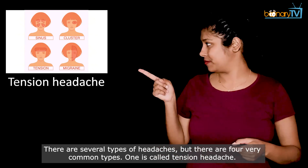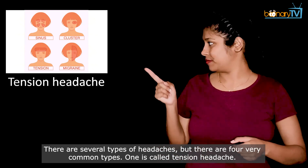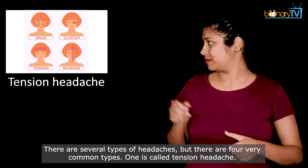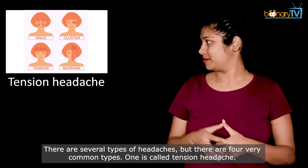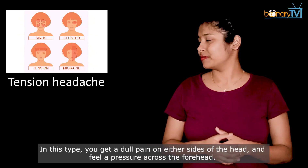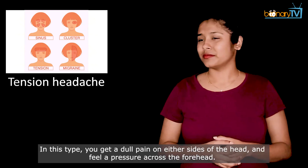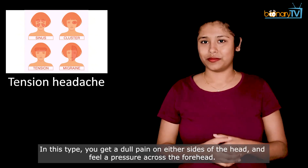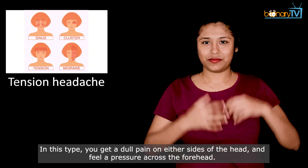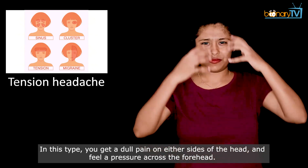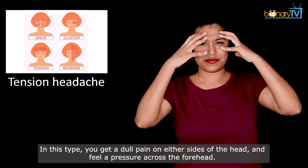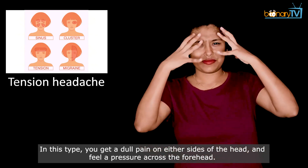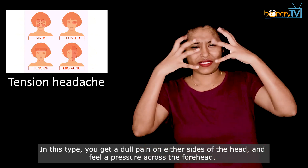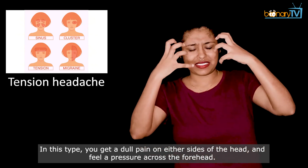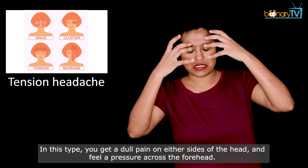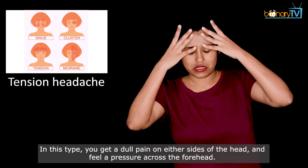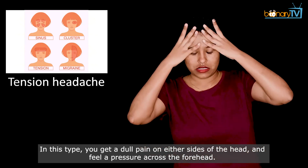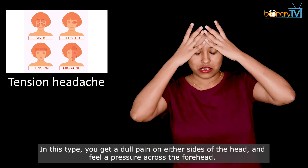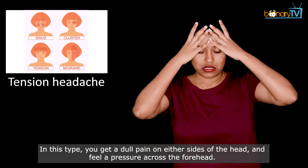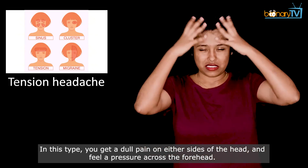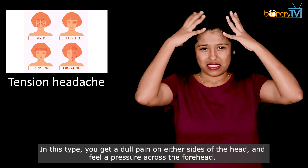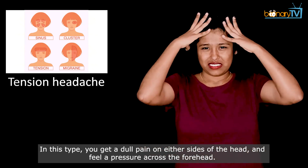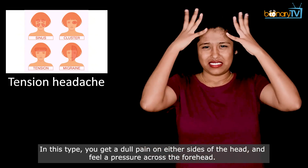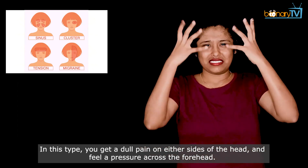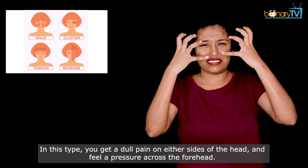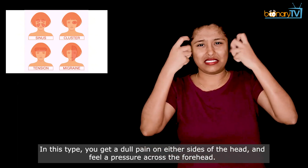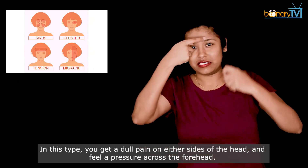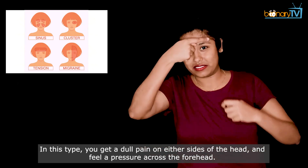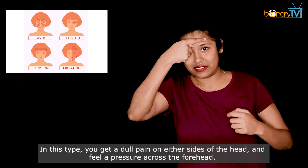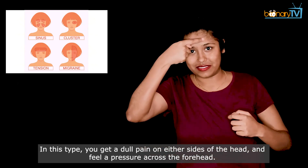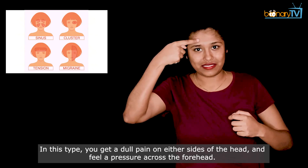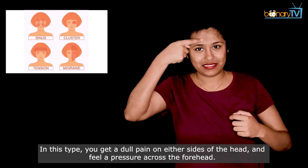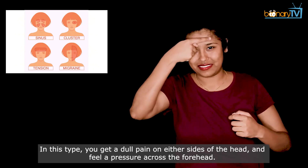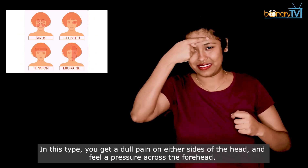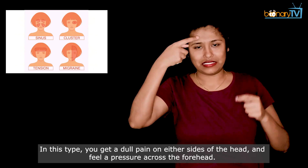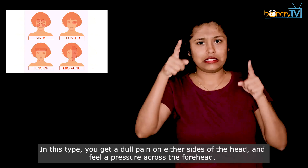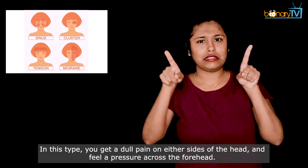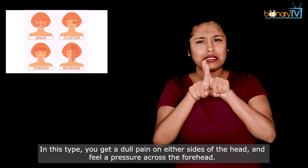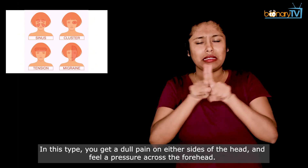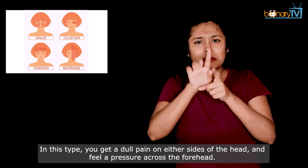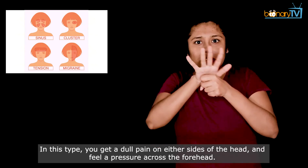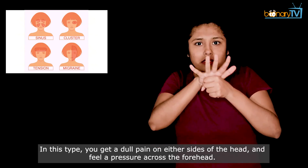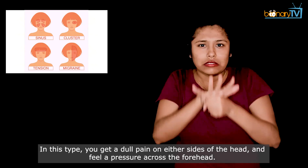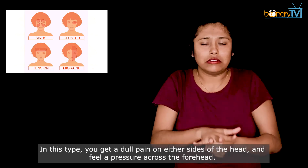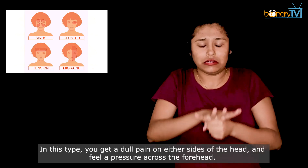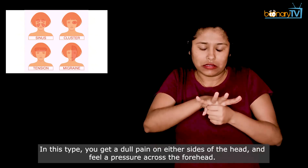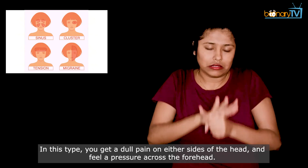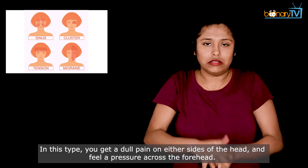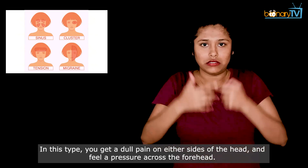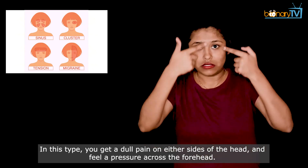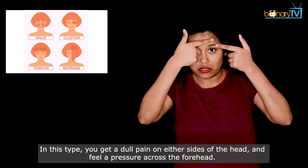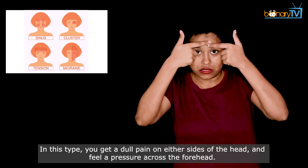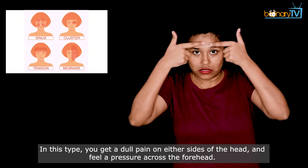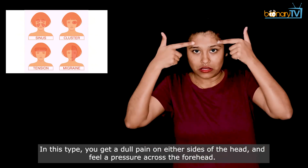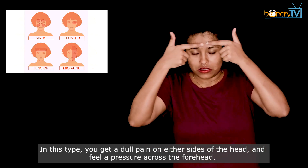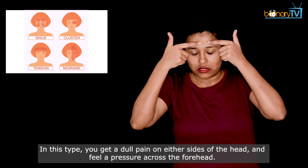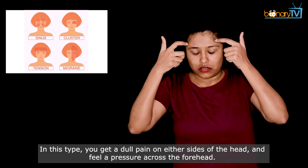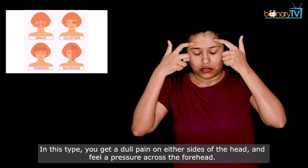In this type, you get a dull pain on either sides of the head and feel a pressure across the